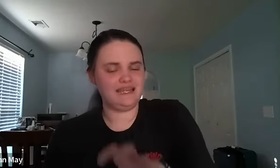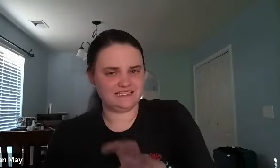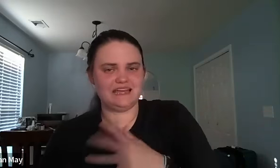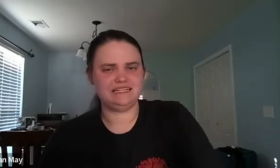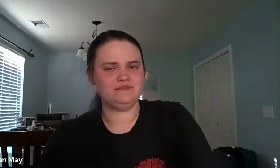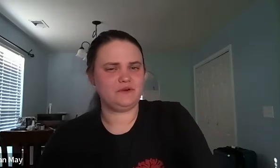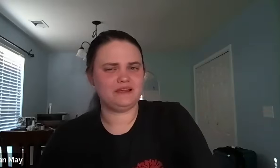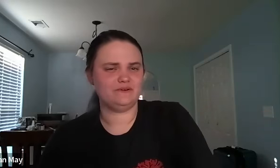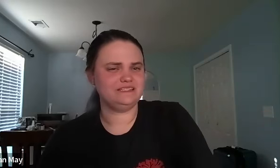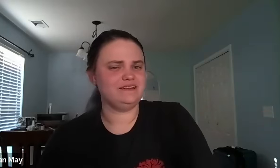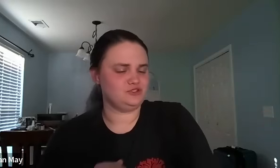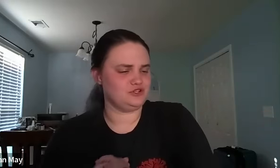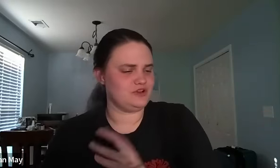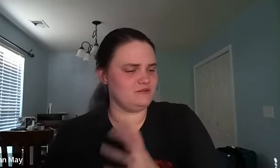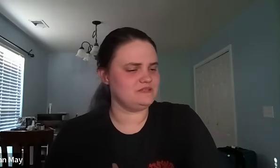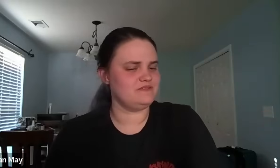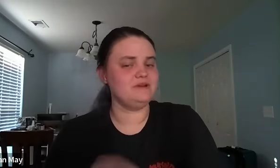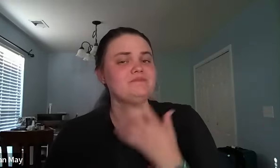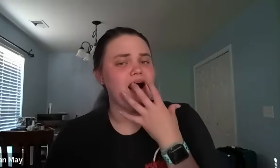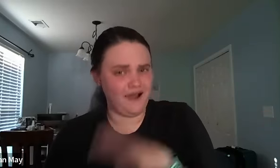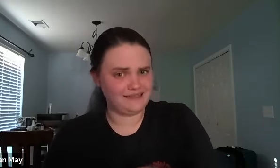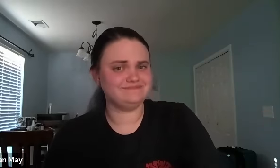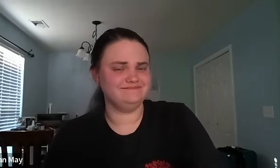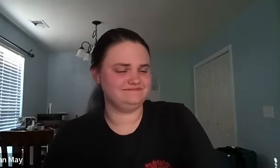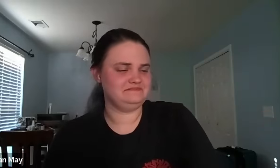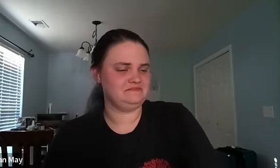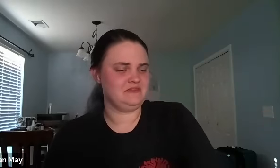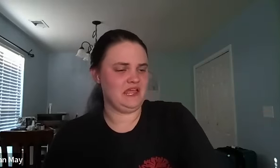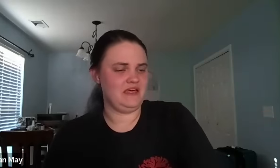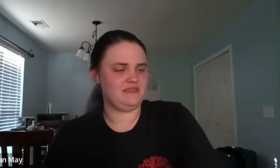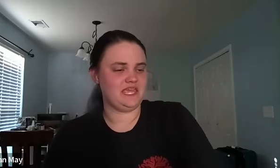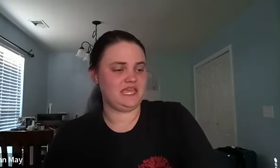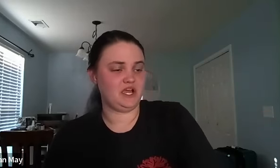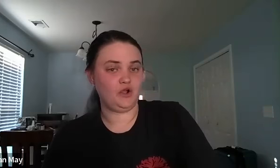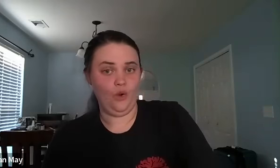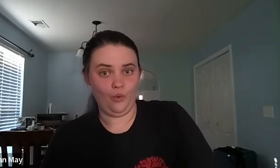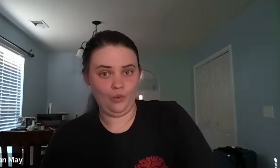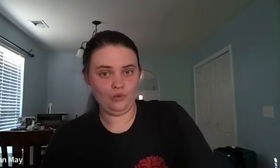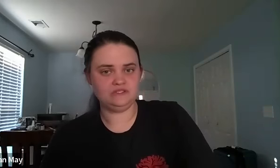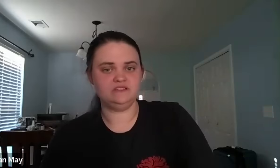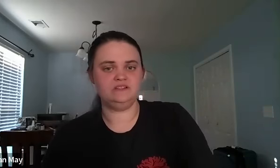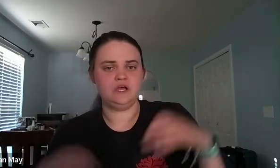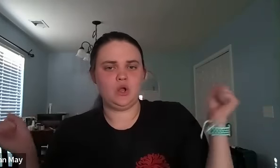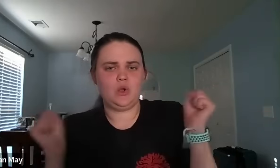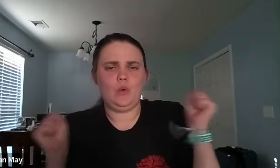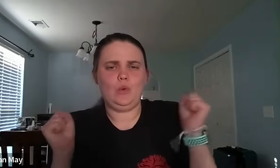Hot. I did it before I voiced it. I was going to try to voice it before. Hot. Then cold,